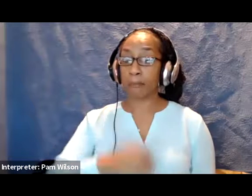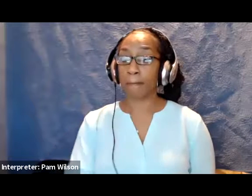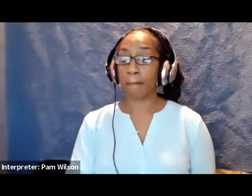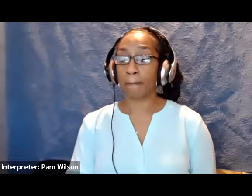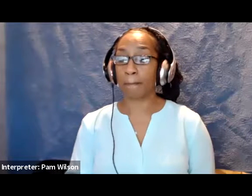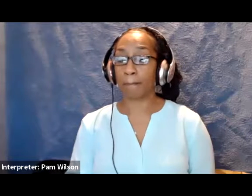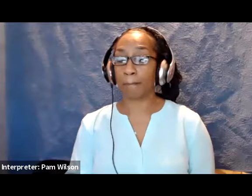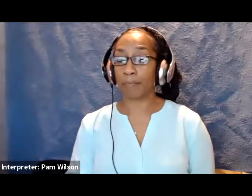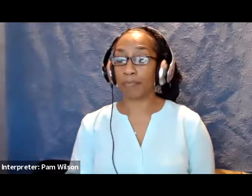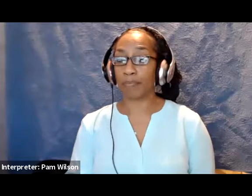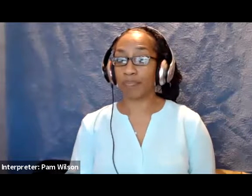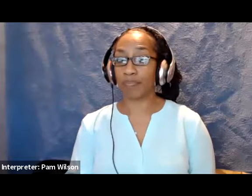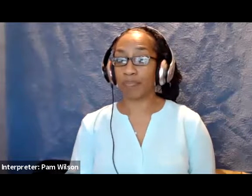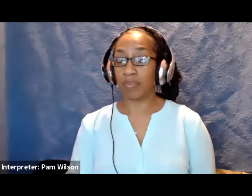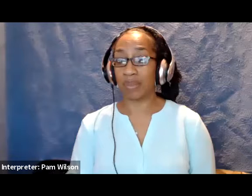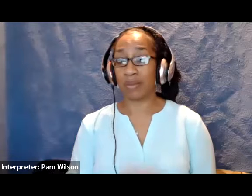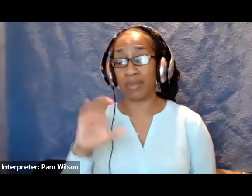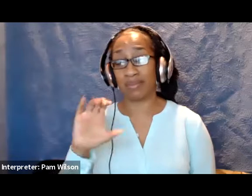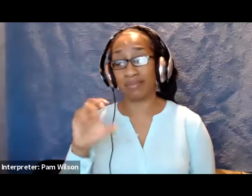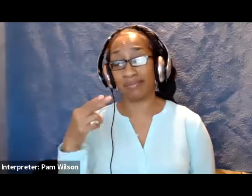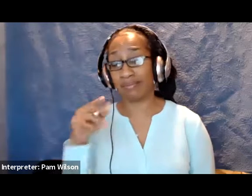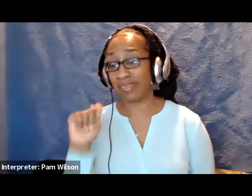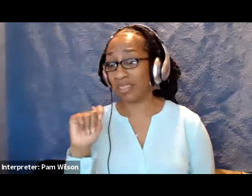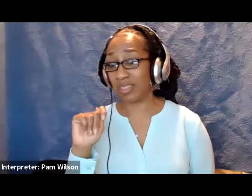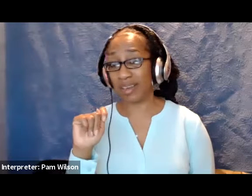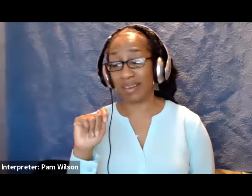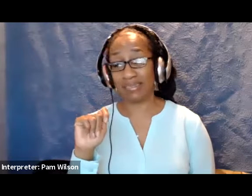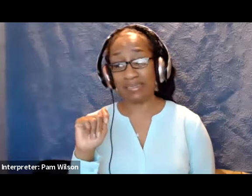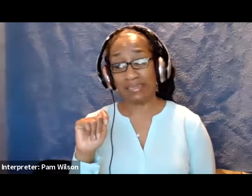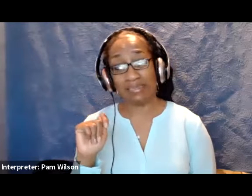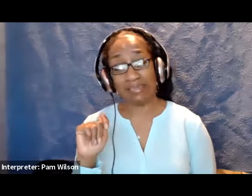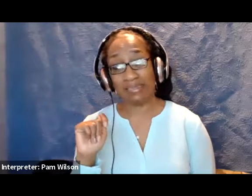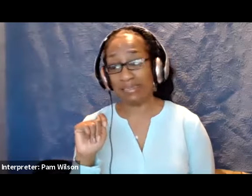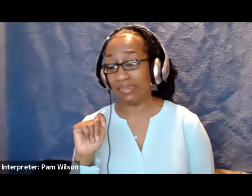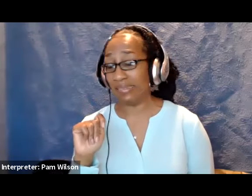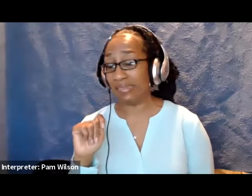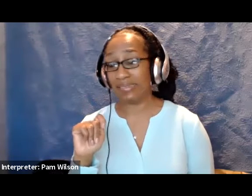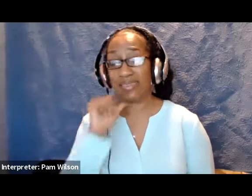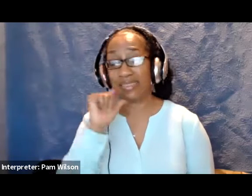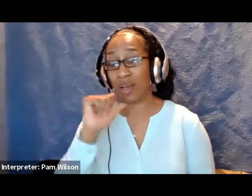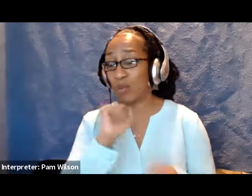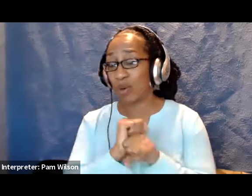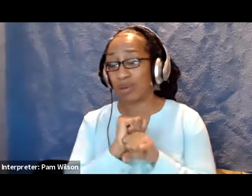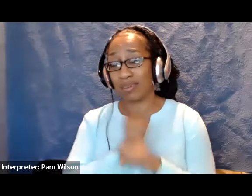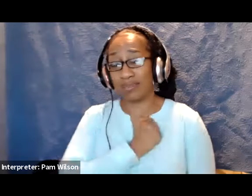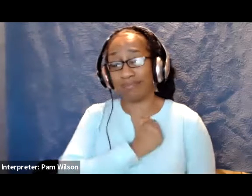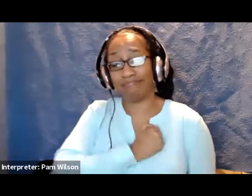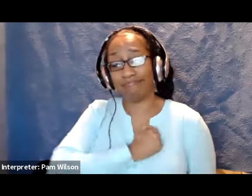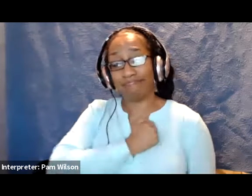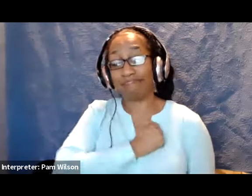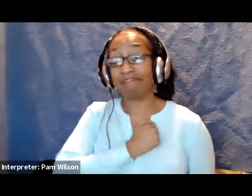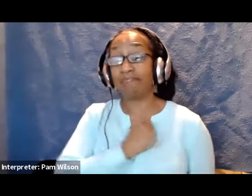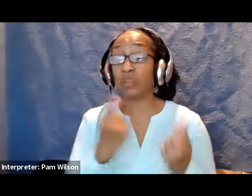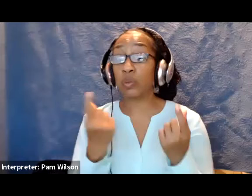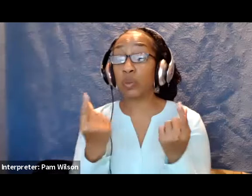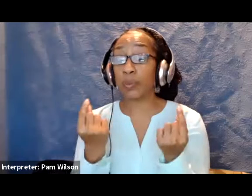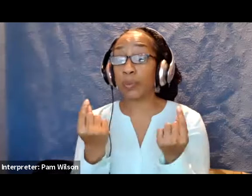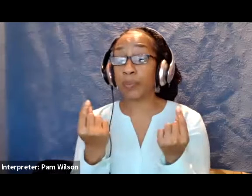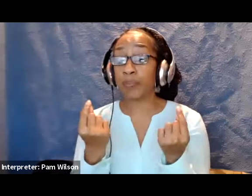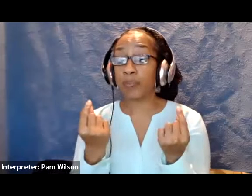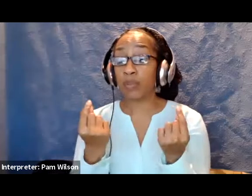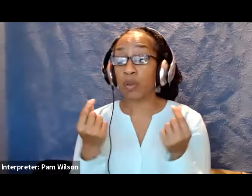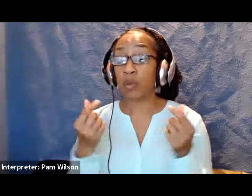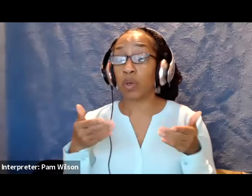We don't have the chat feature on this session. I apologize for that in advance. So what we are going to do is allow